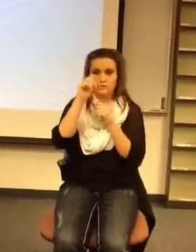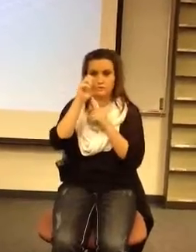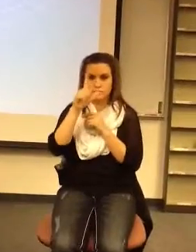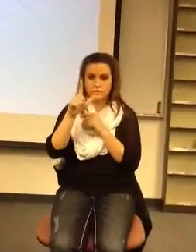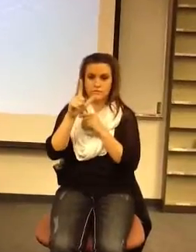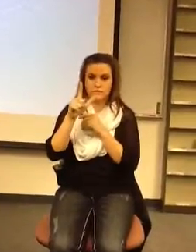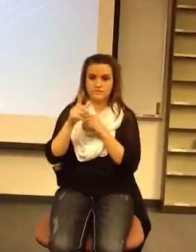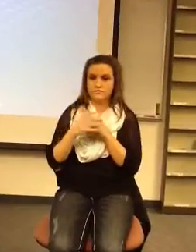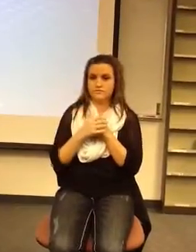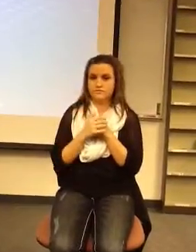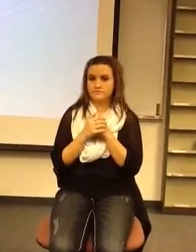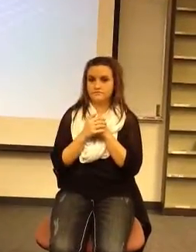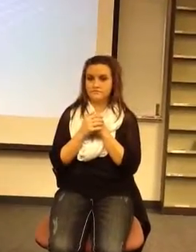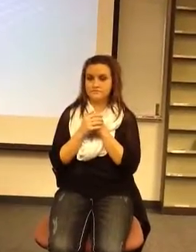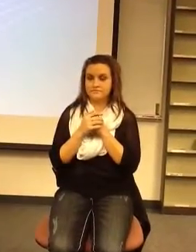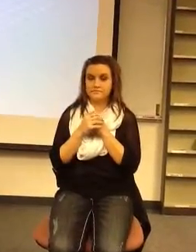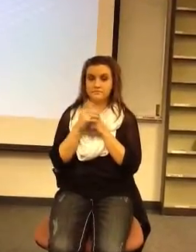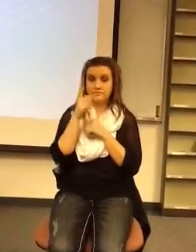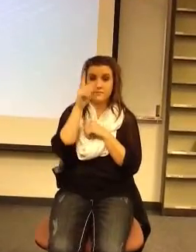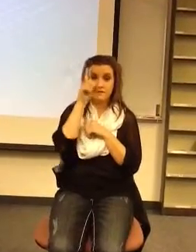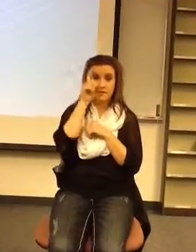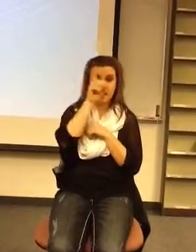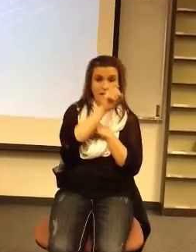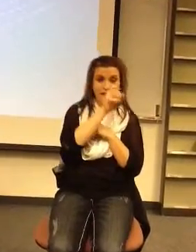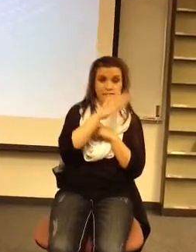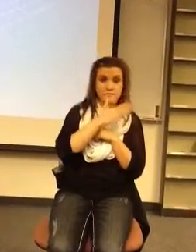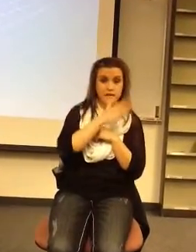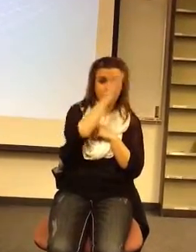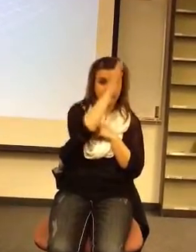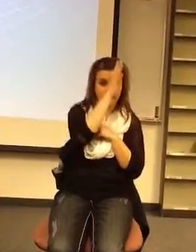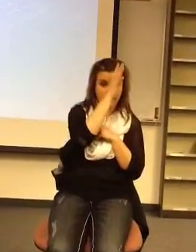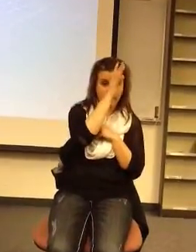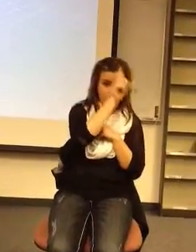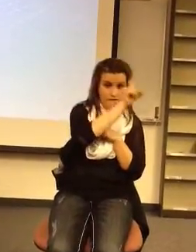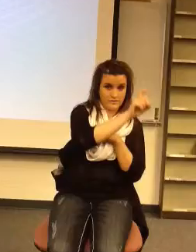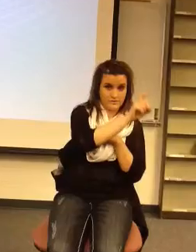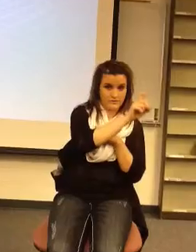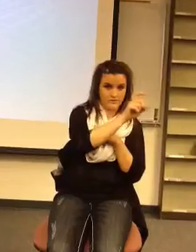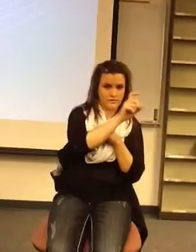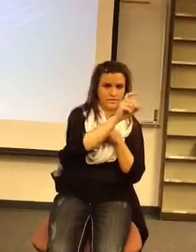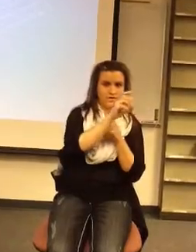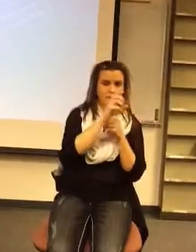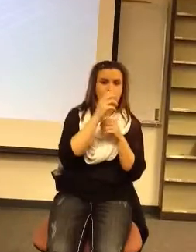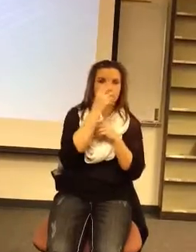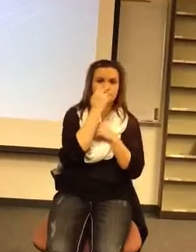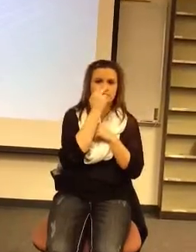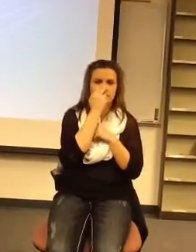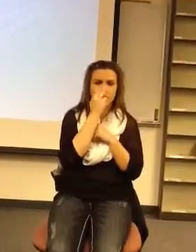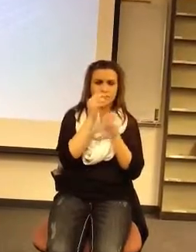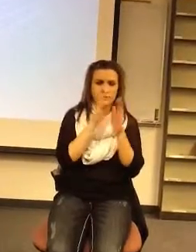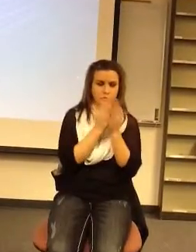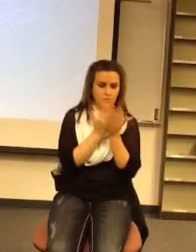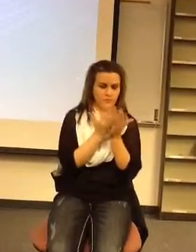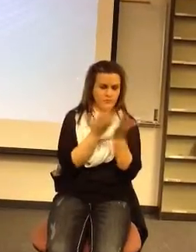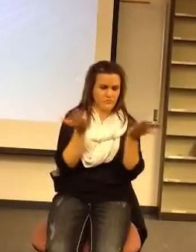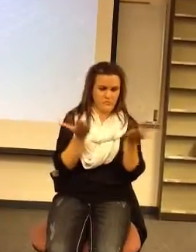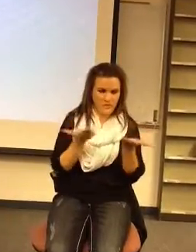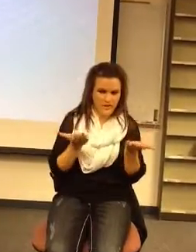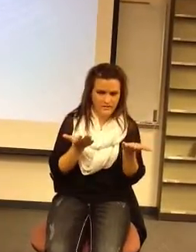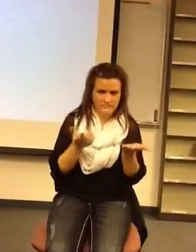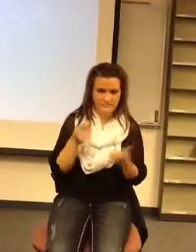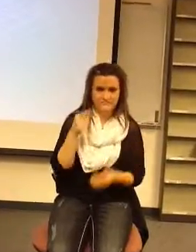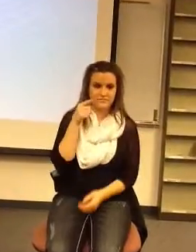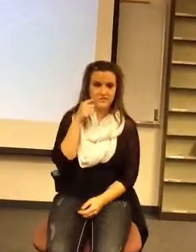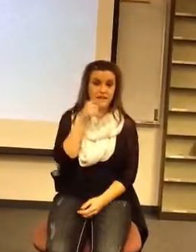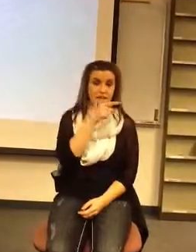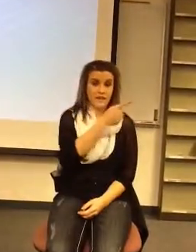If you were to ask my father the definition of a comic book, he would probably say, oh, it's one of those funny